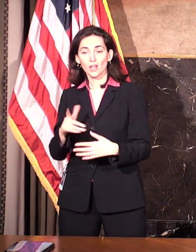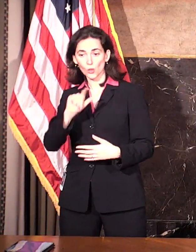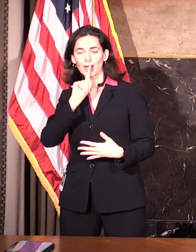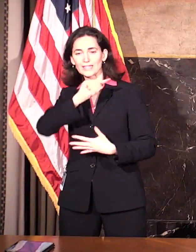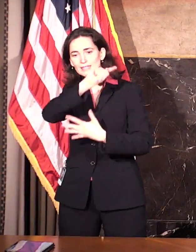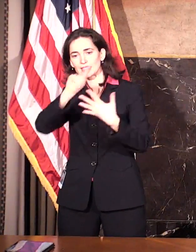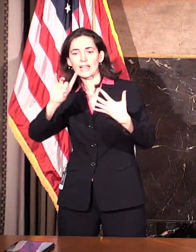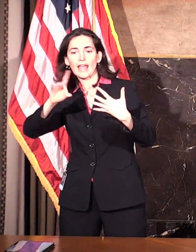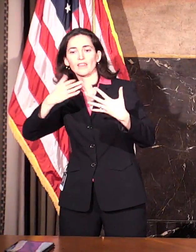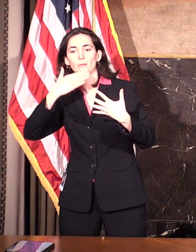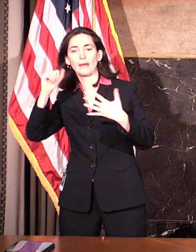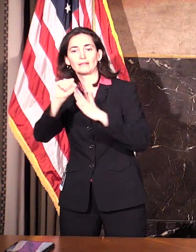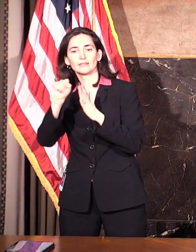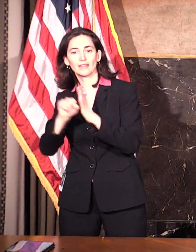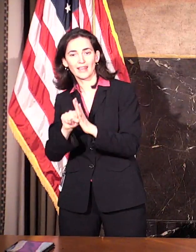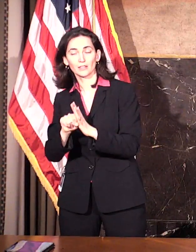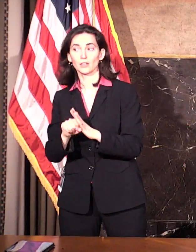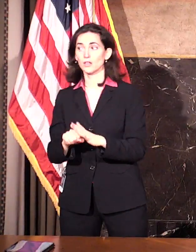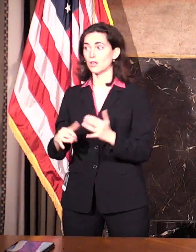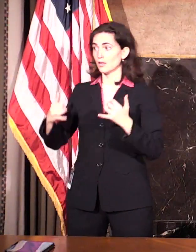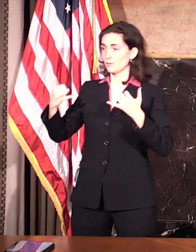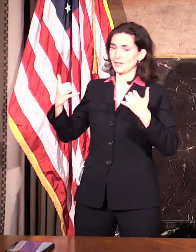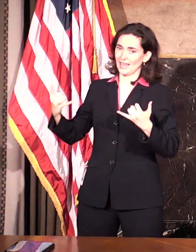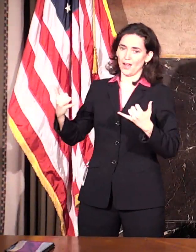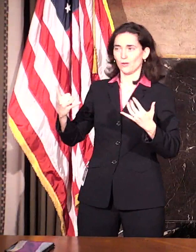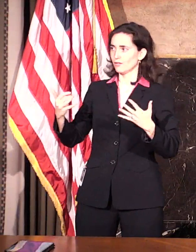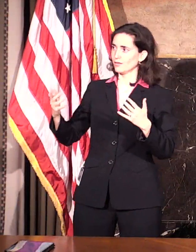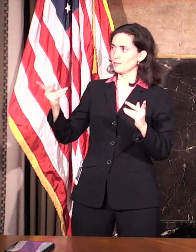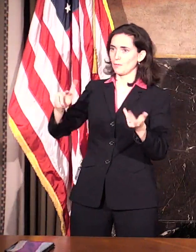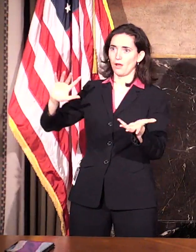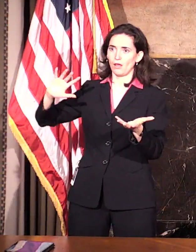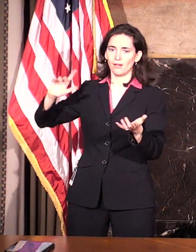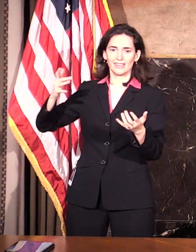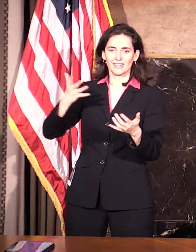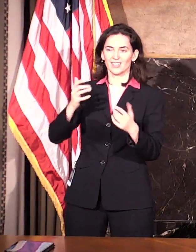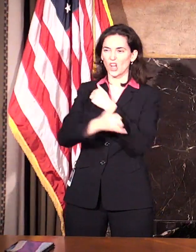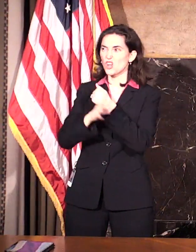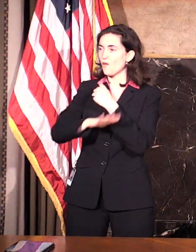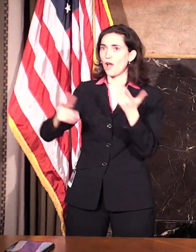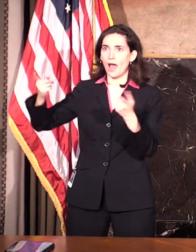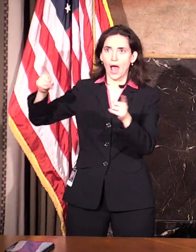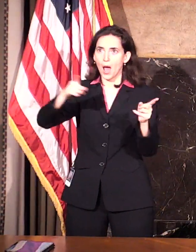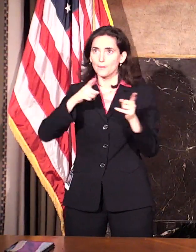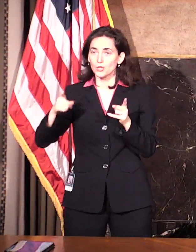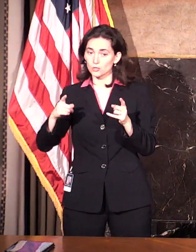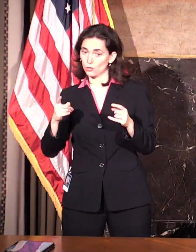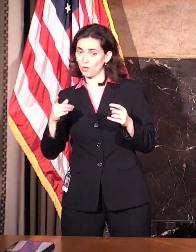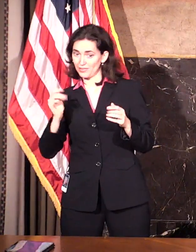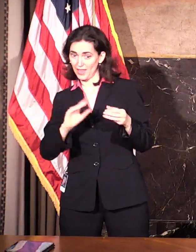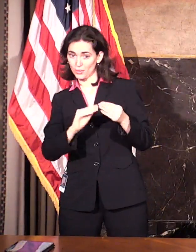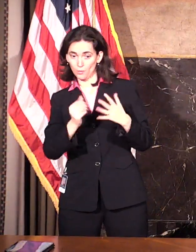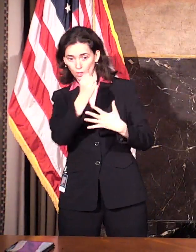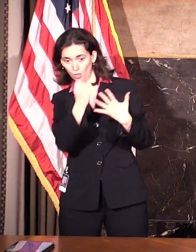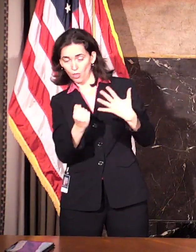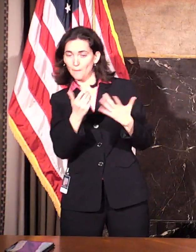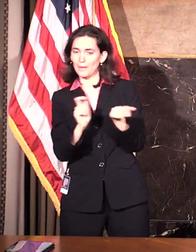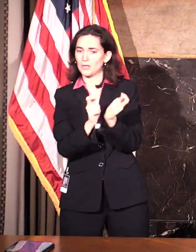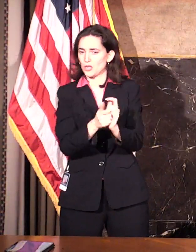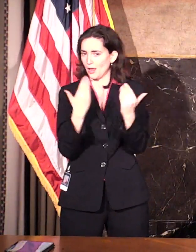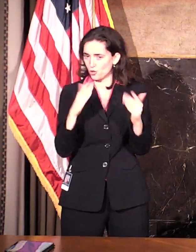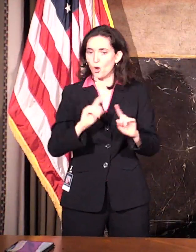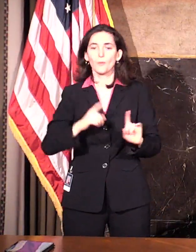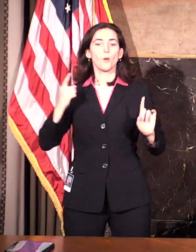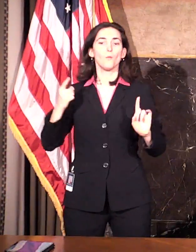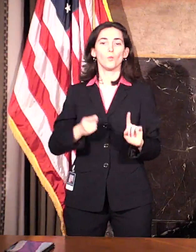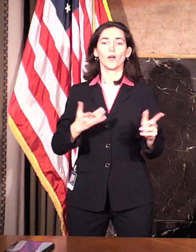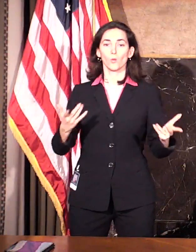with all the interruptions we've had around the country. But I mentioned that to let you know that our team here at the state, but